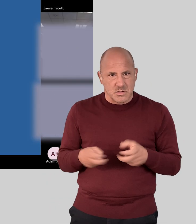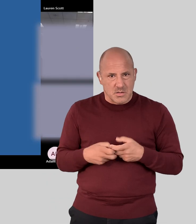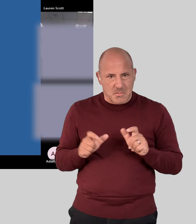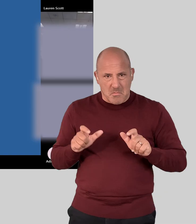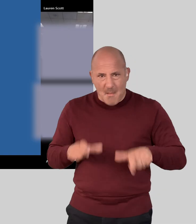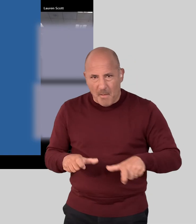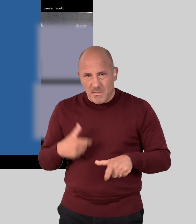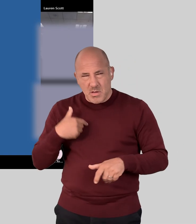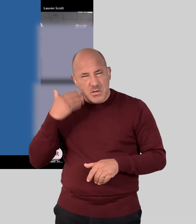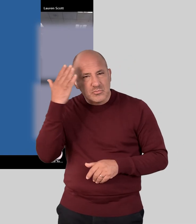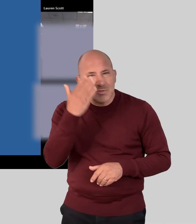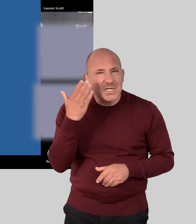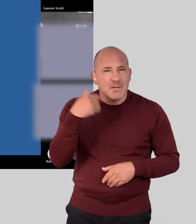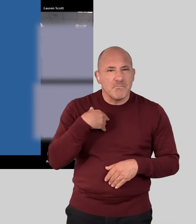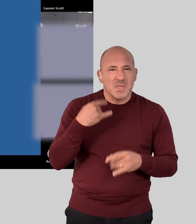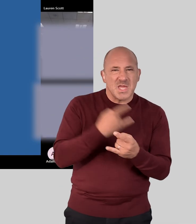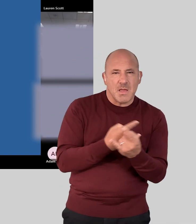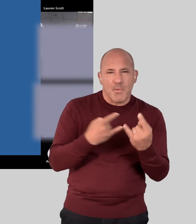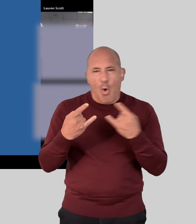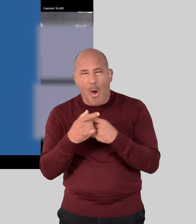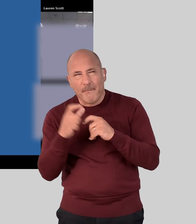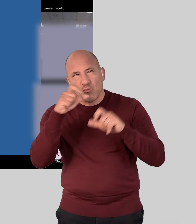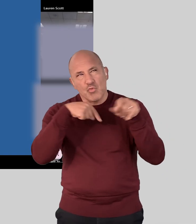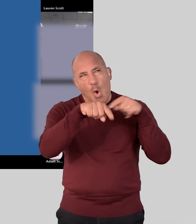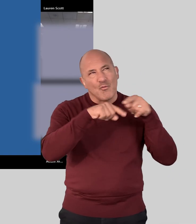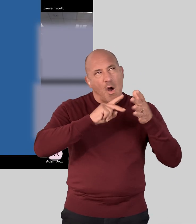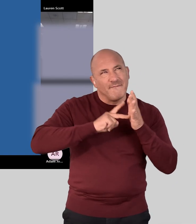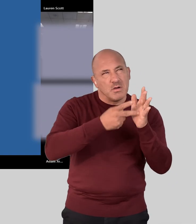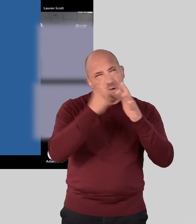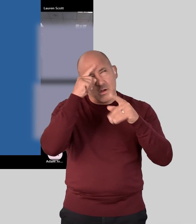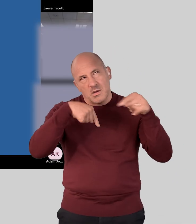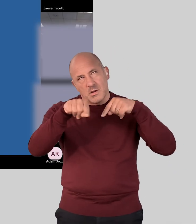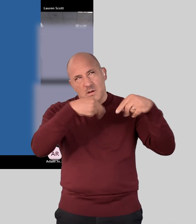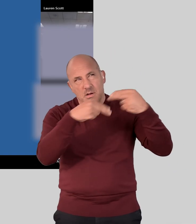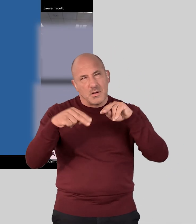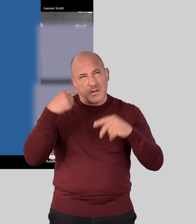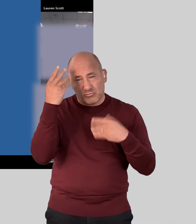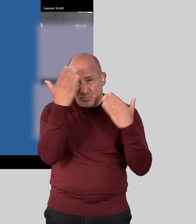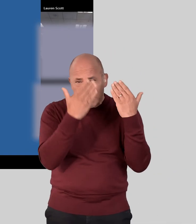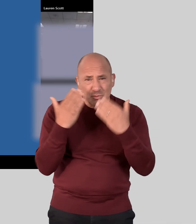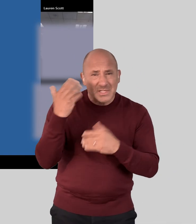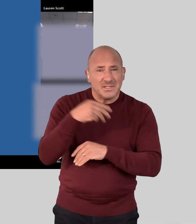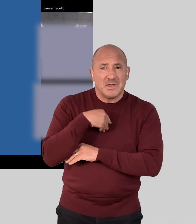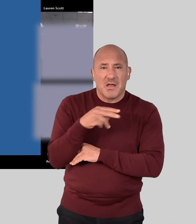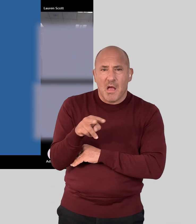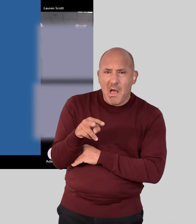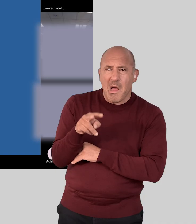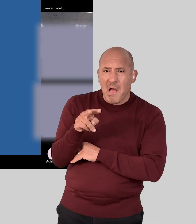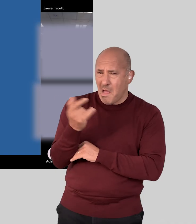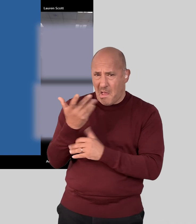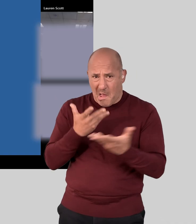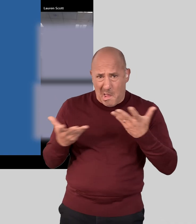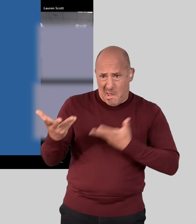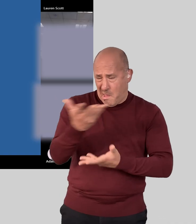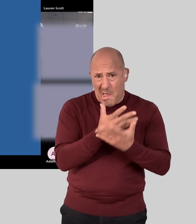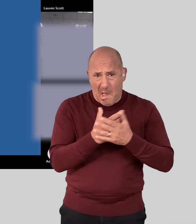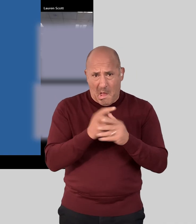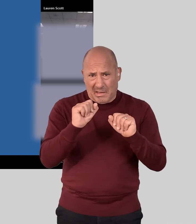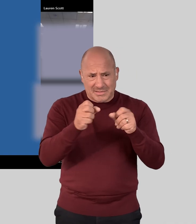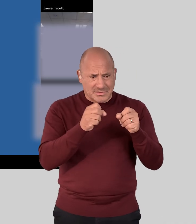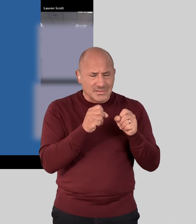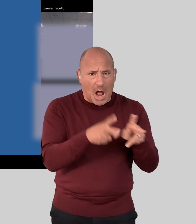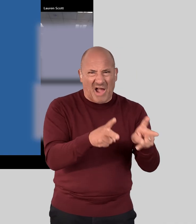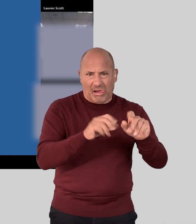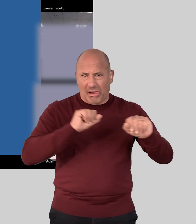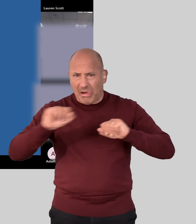coping with being housebound, was like dreaming of hip hop choreographies in their head. And there was lots of sharing in the chat about like their different dance